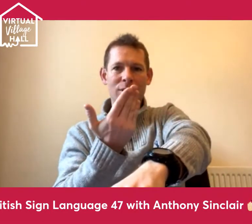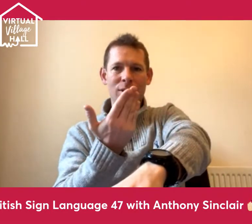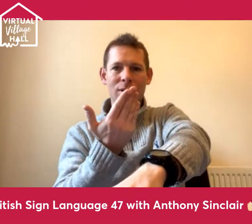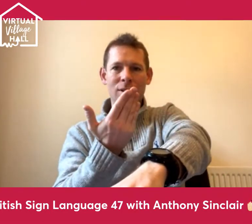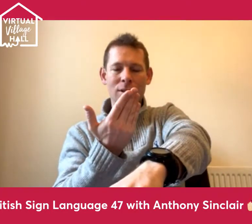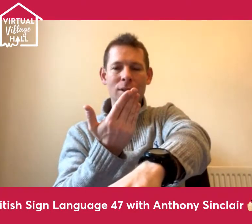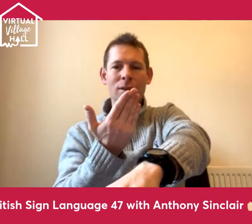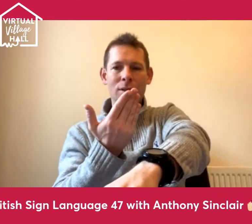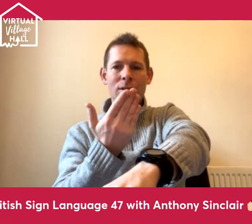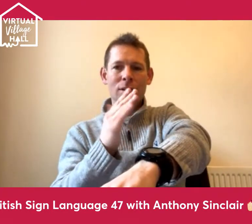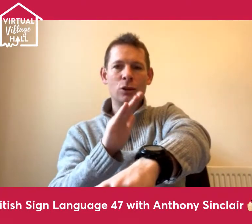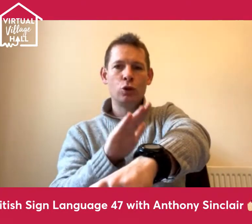Green.